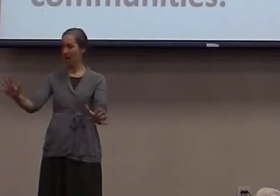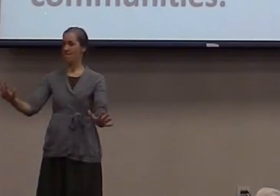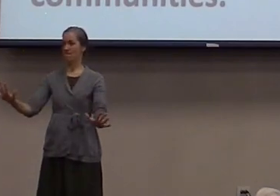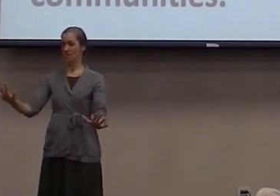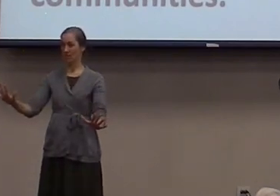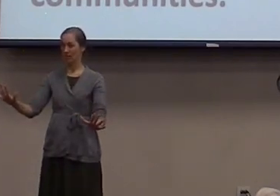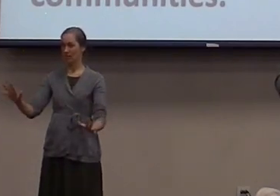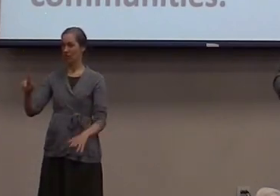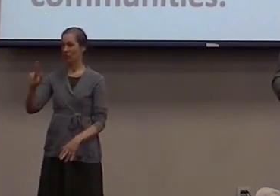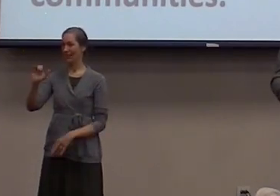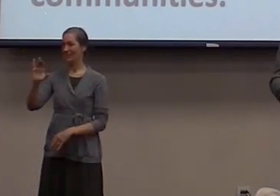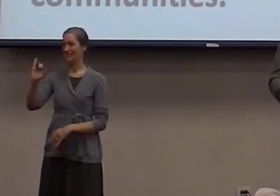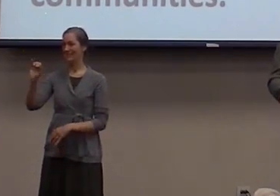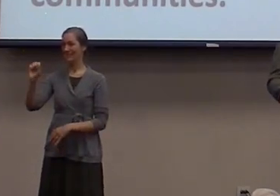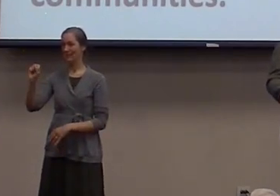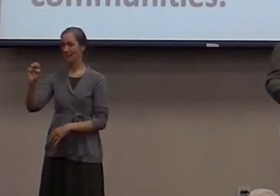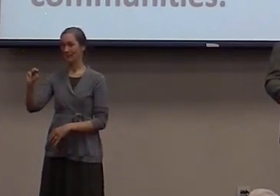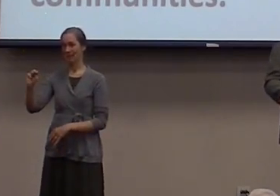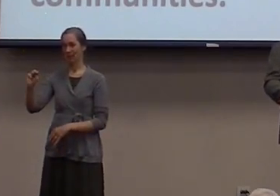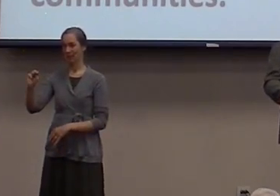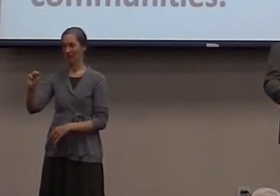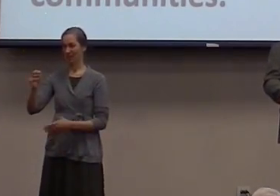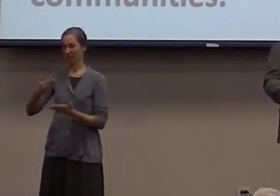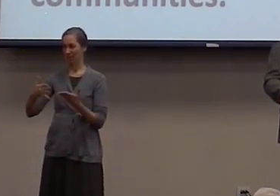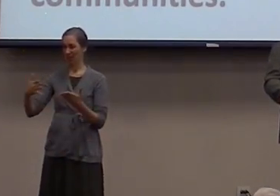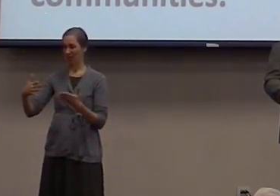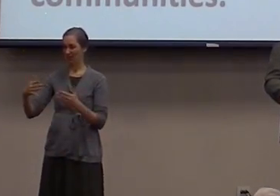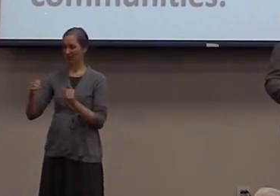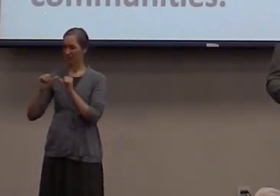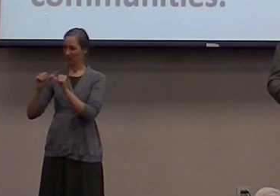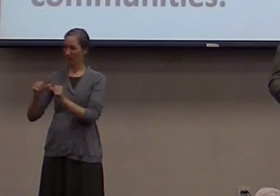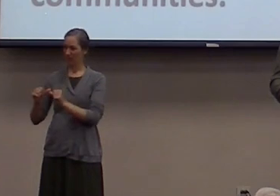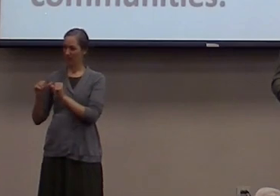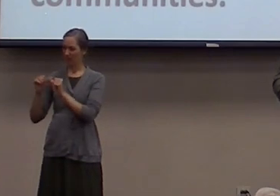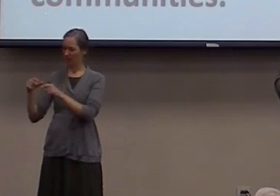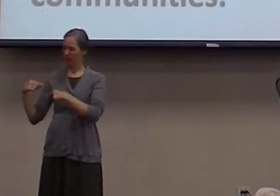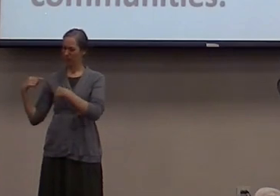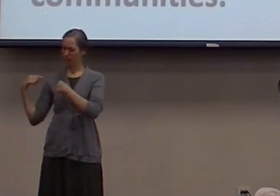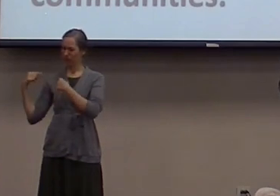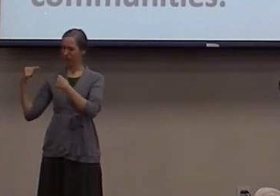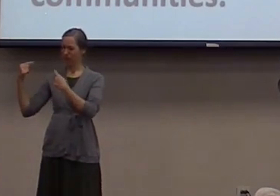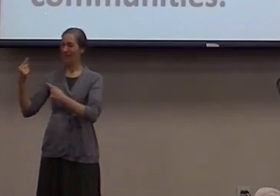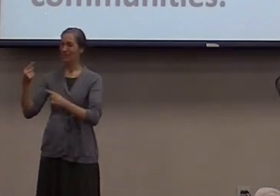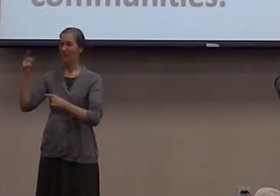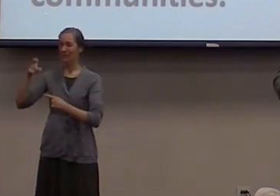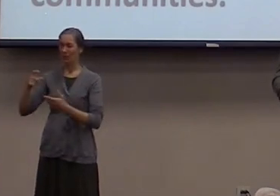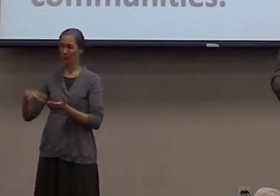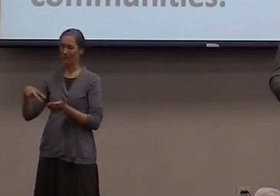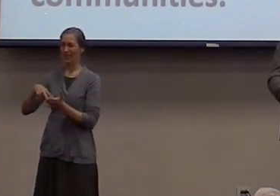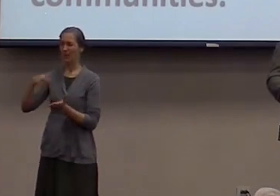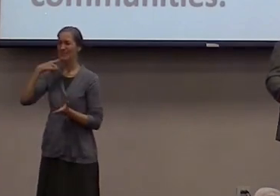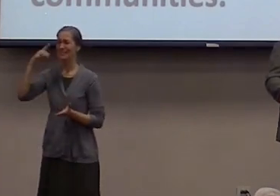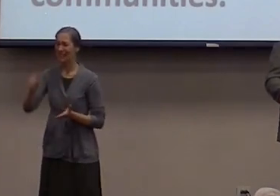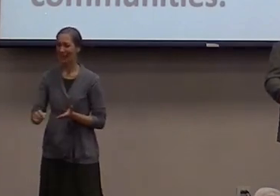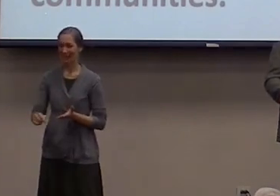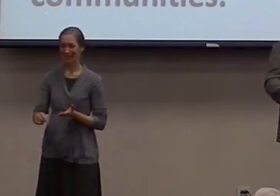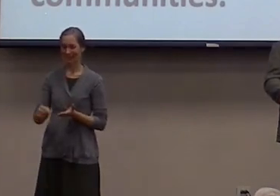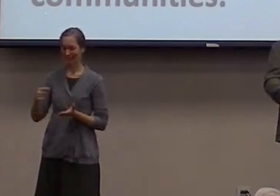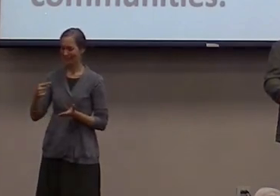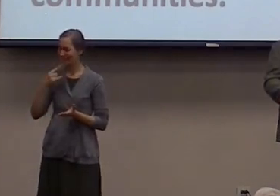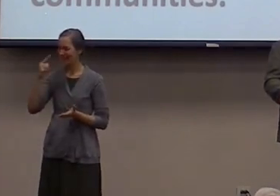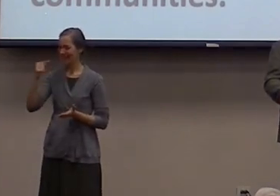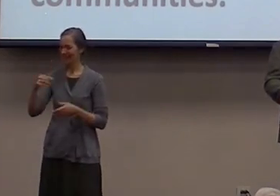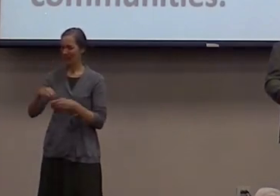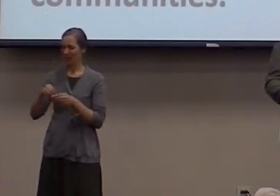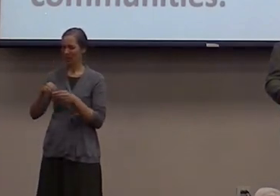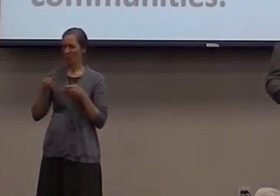Because racism and those things have been going on forever. But somebody needed to stand up and say it. And someone needed to say it in such a way it would